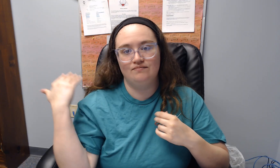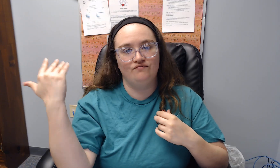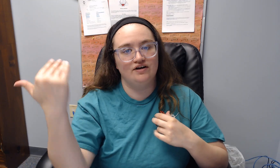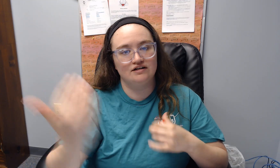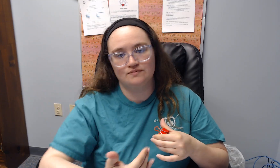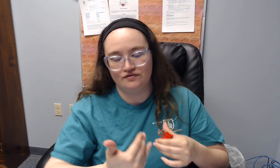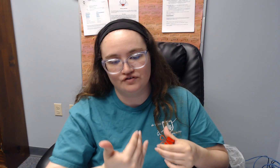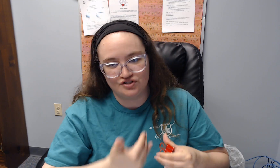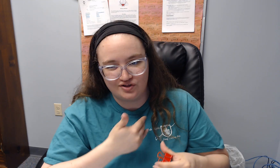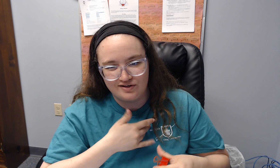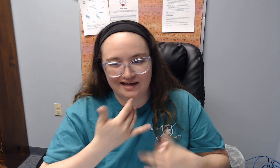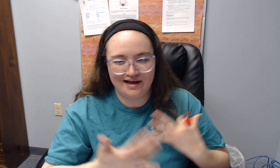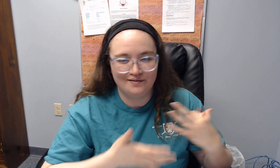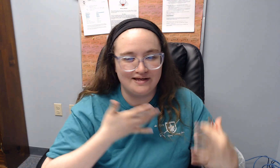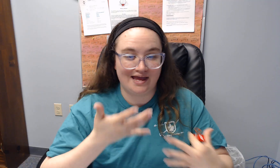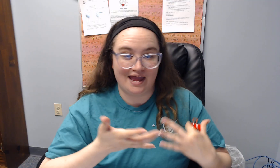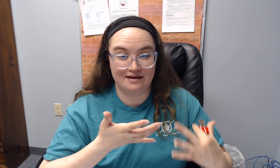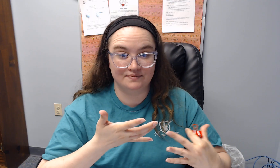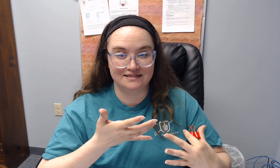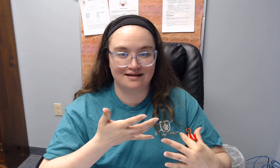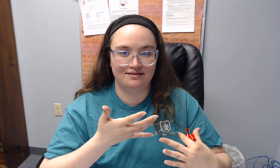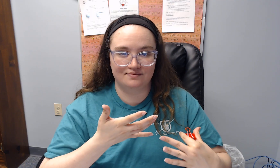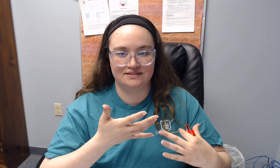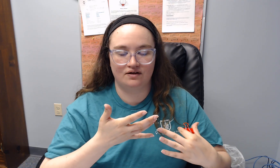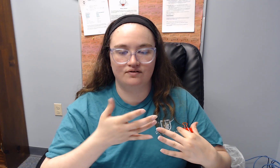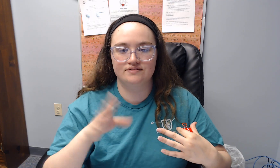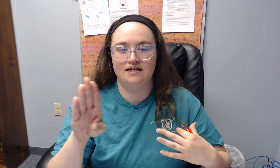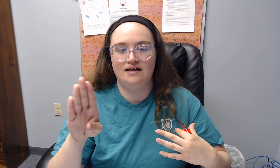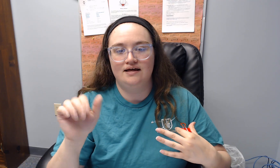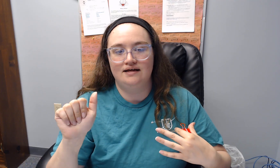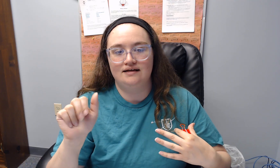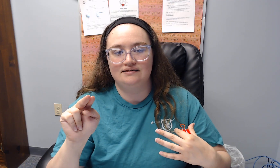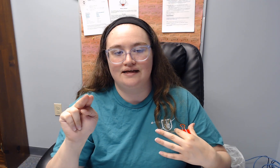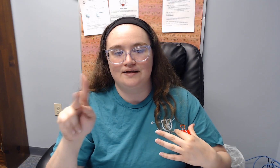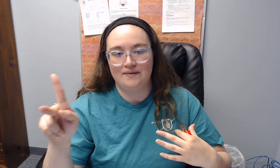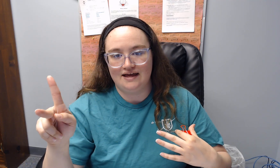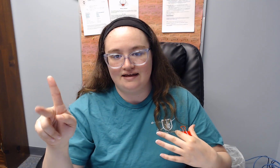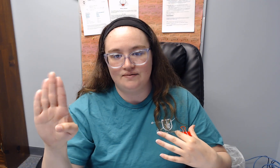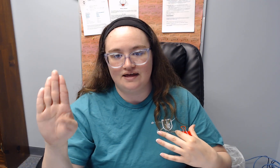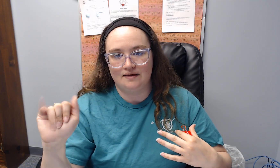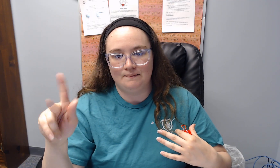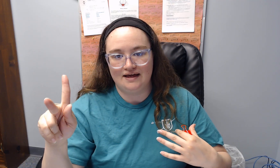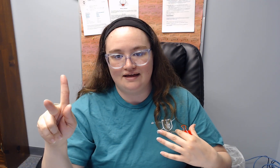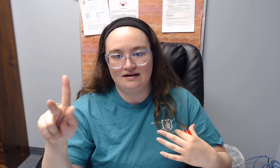finger spelled for so long they kind of became a sign themselves. Like bank became bank.